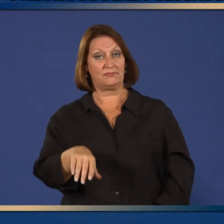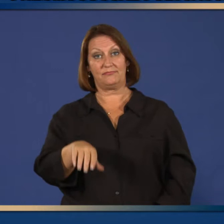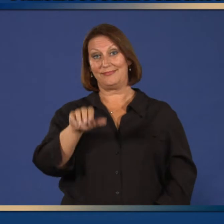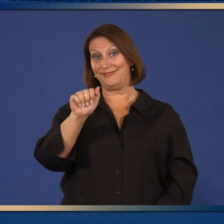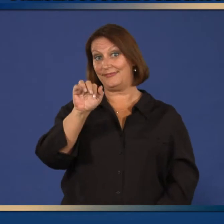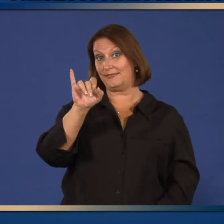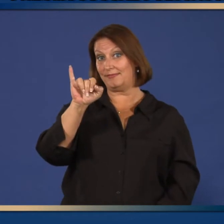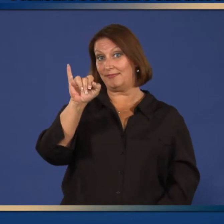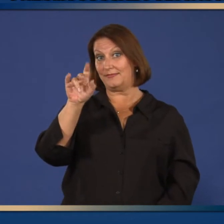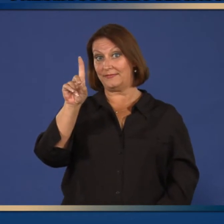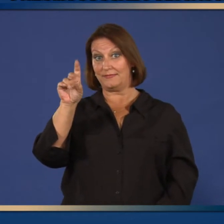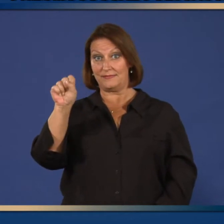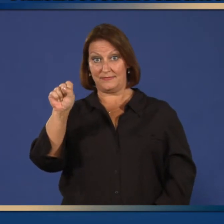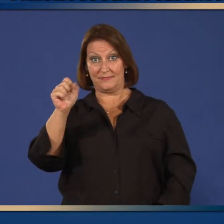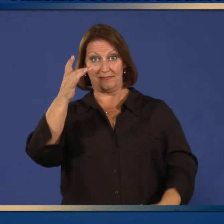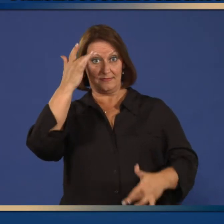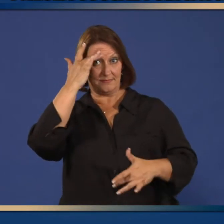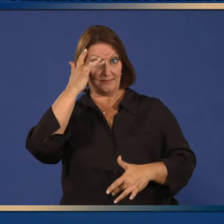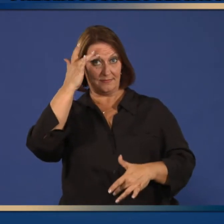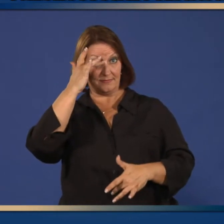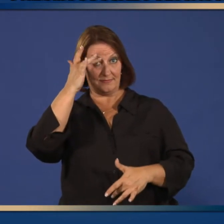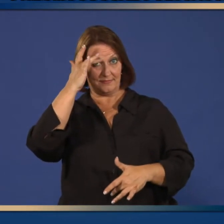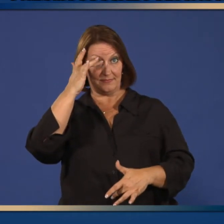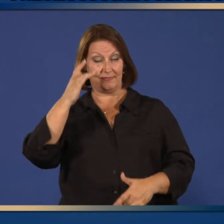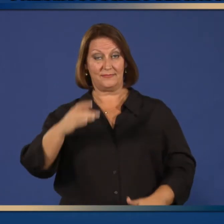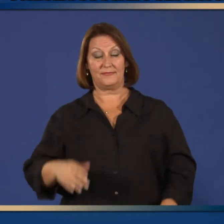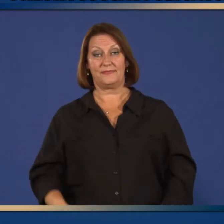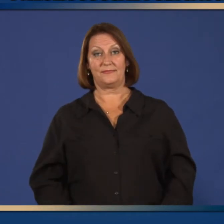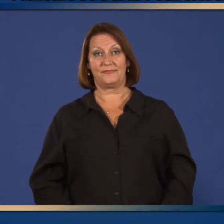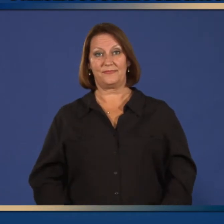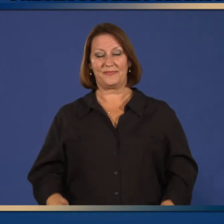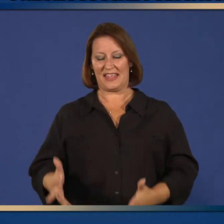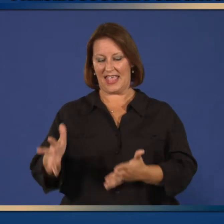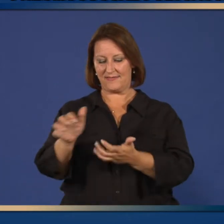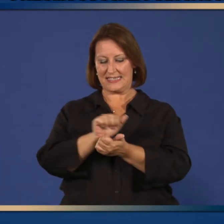HIV infection or AIDS,